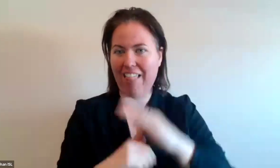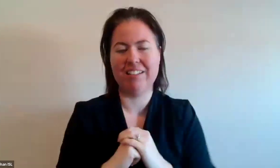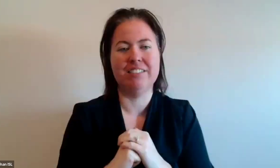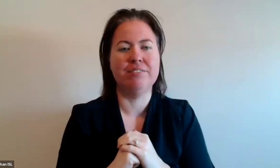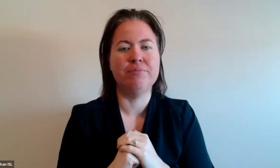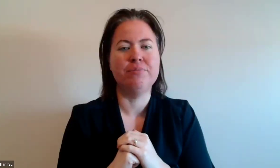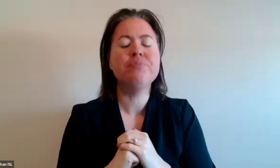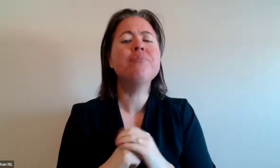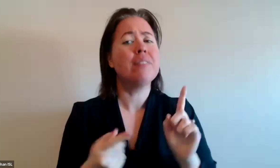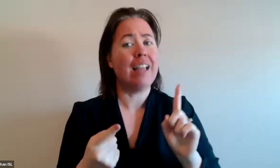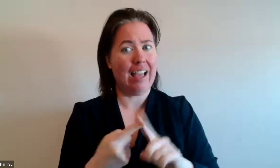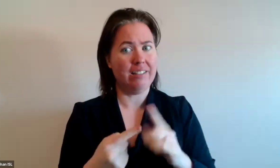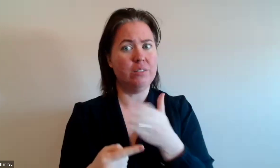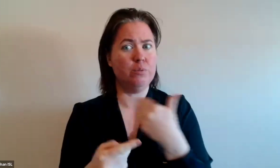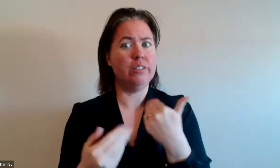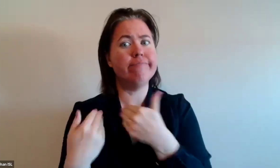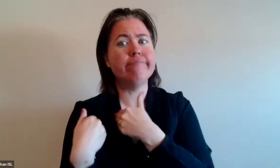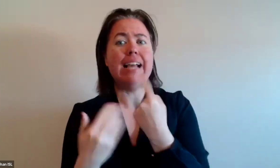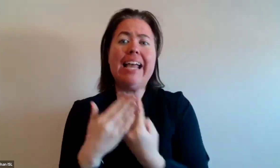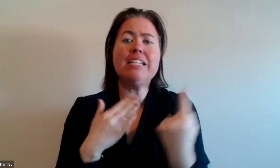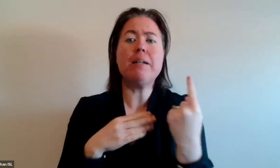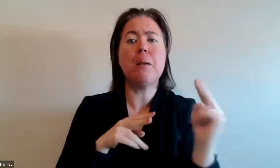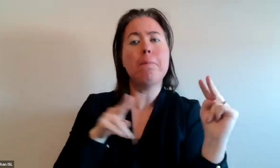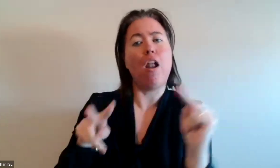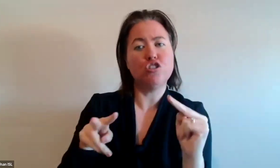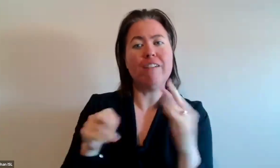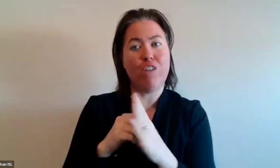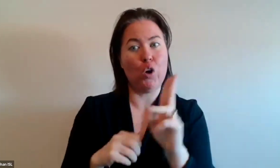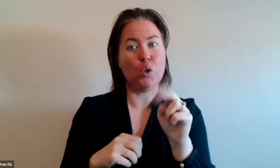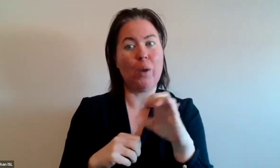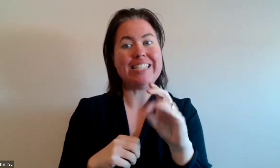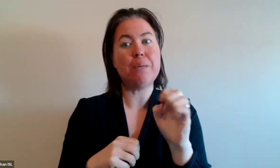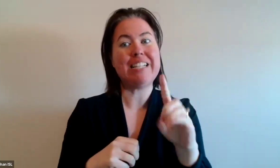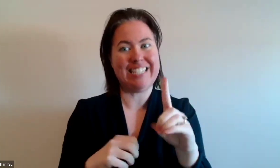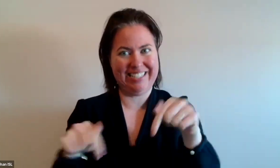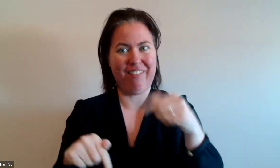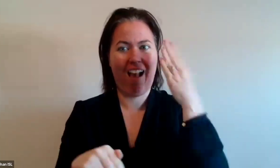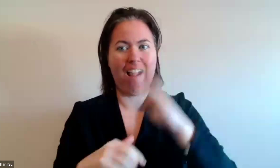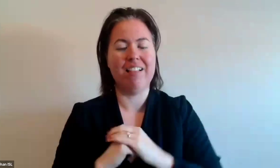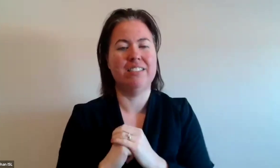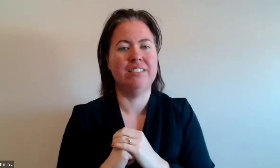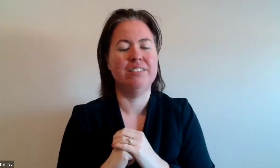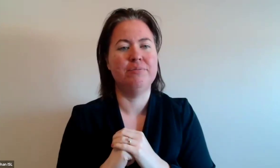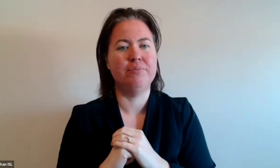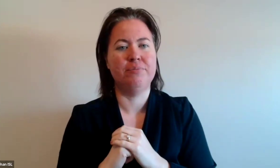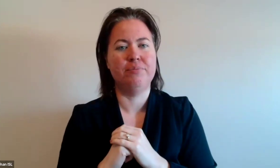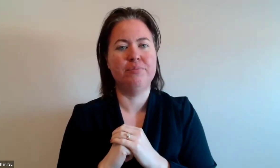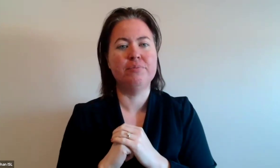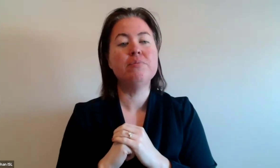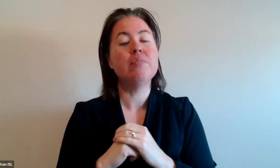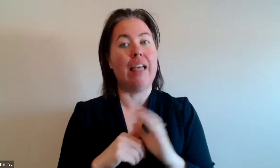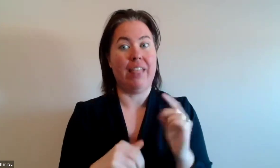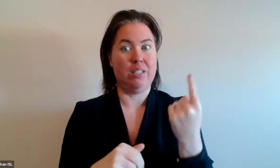we are also the designated independent monitoring mechanism for the UNCRPD in Ireland. And that's